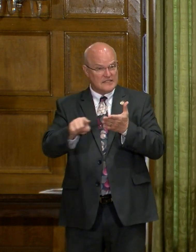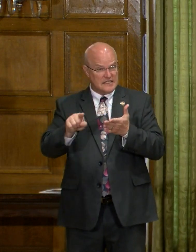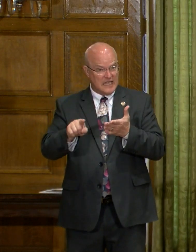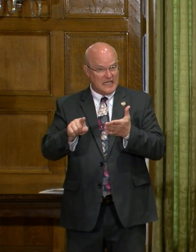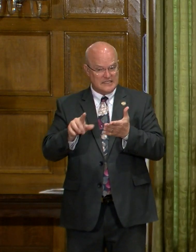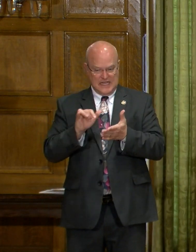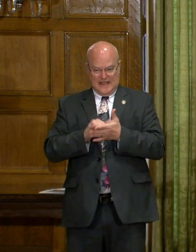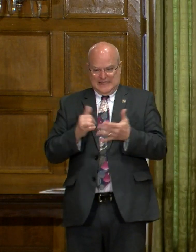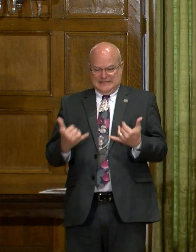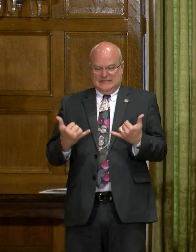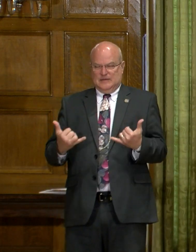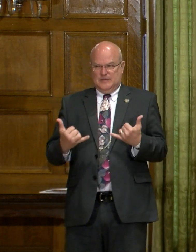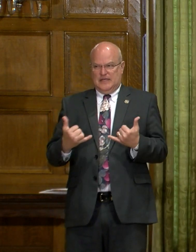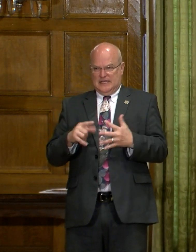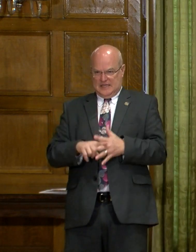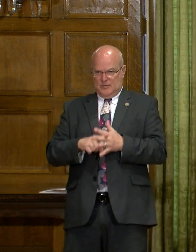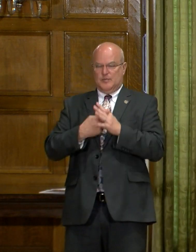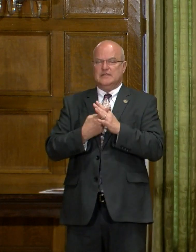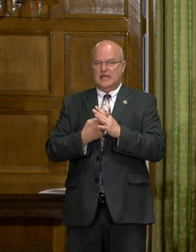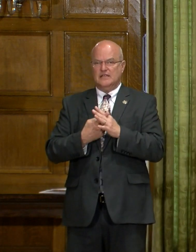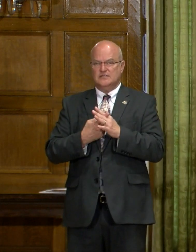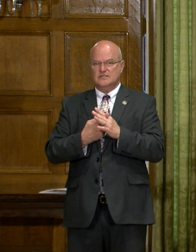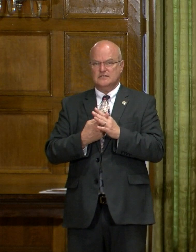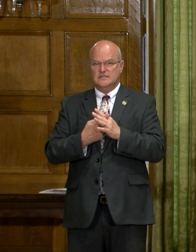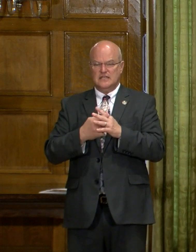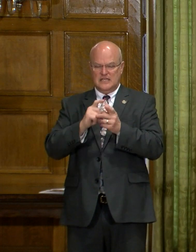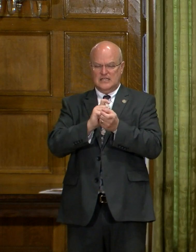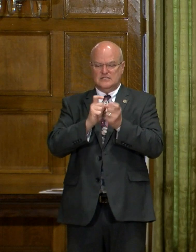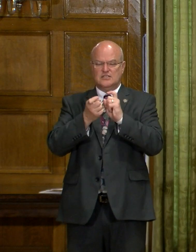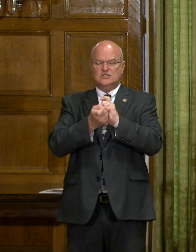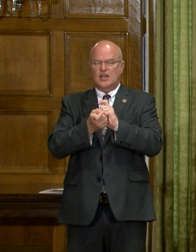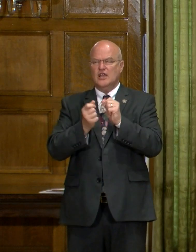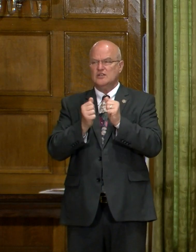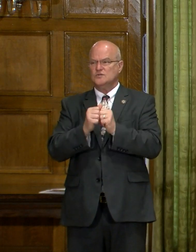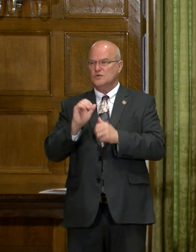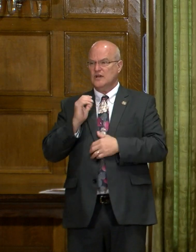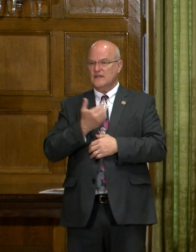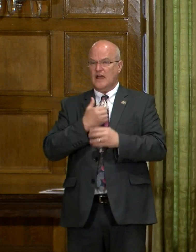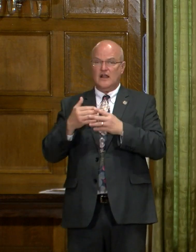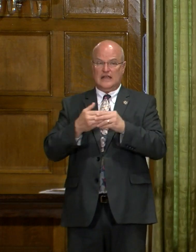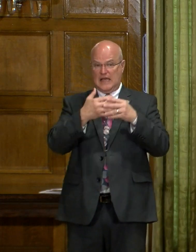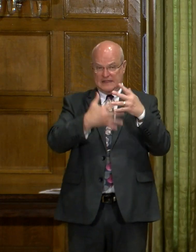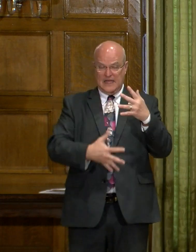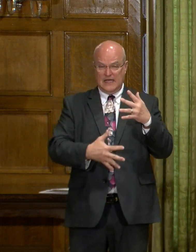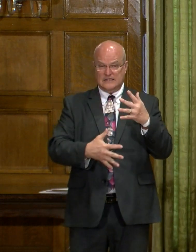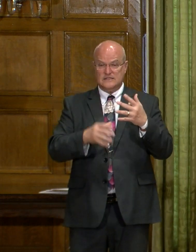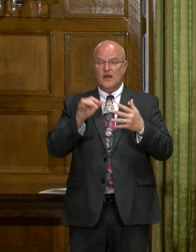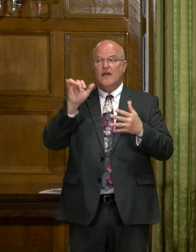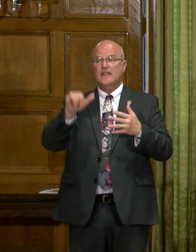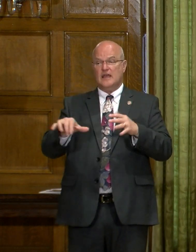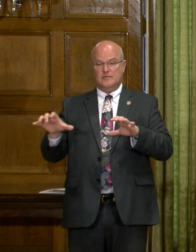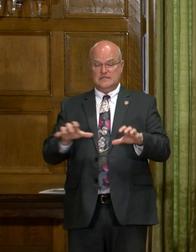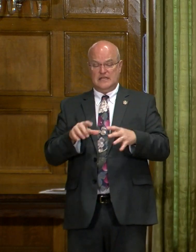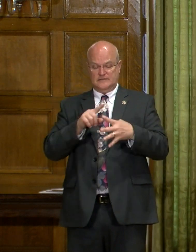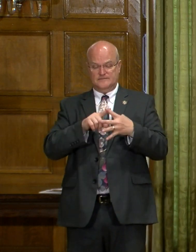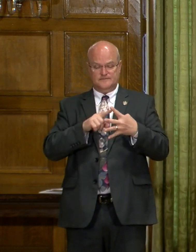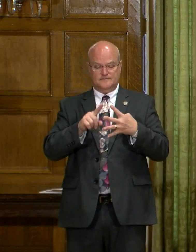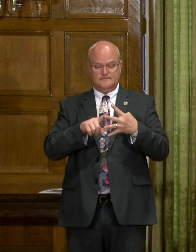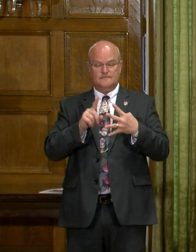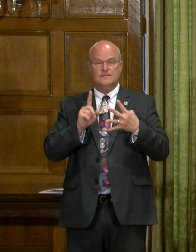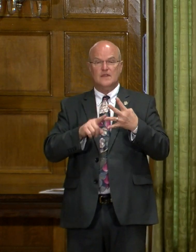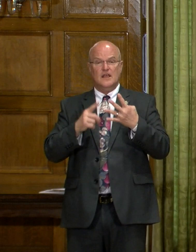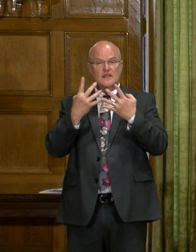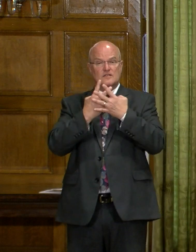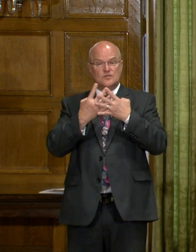investigation, that is an immediate implementation. It's a change in our guidelines, so that can be done.